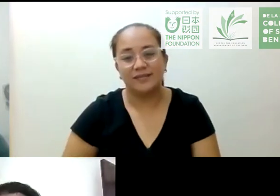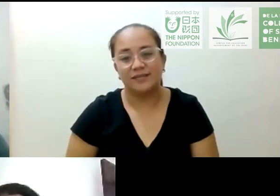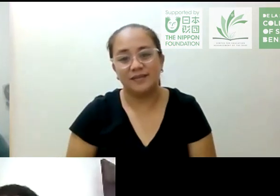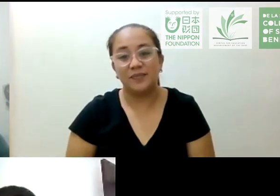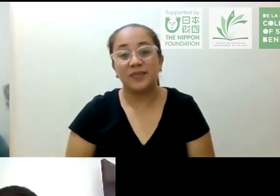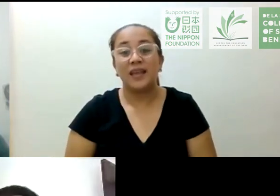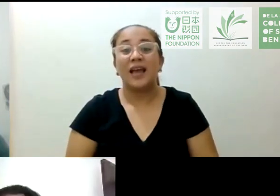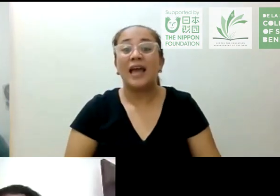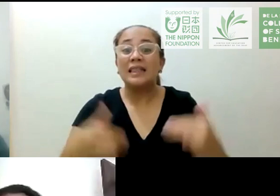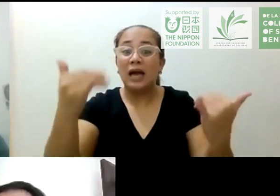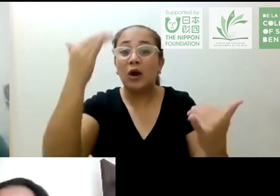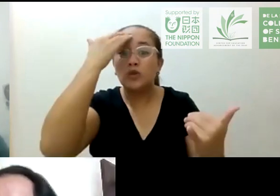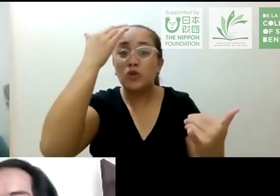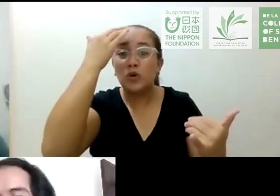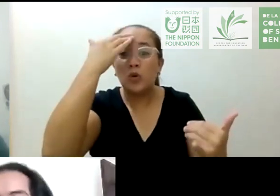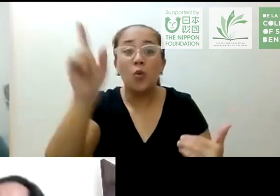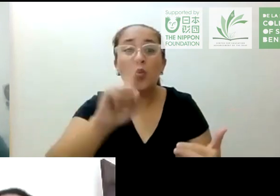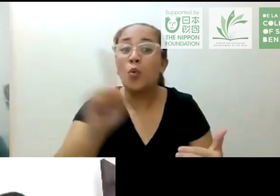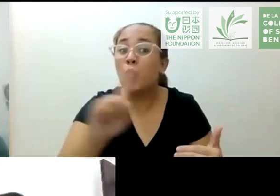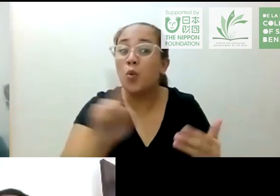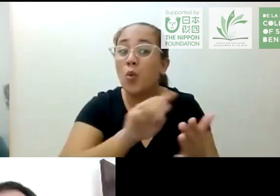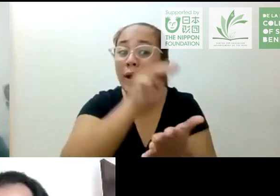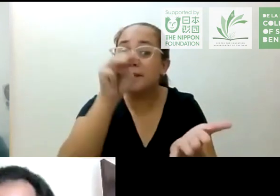Now you know what the midterm is going to be like.